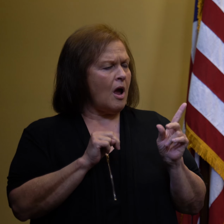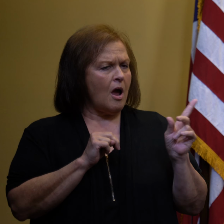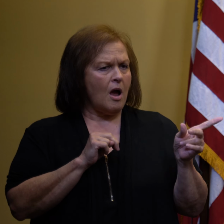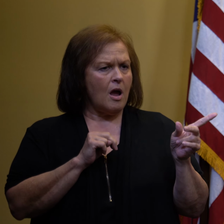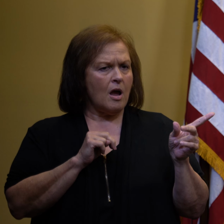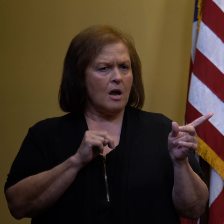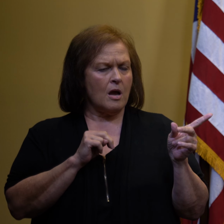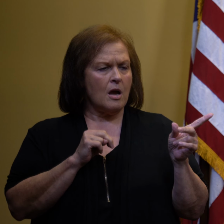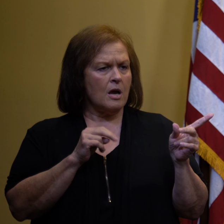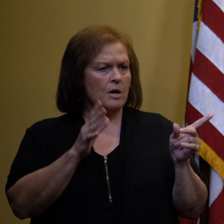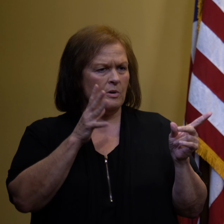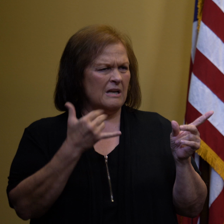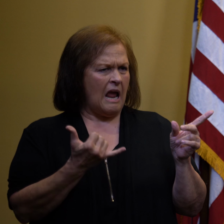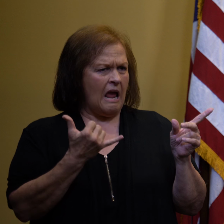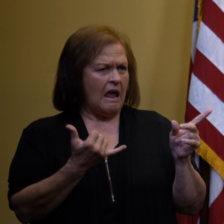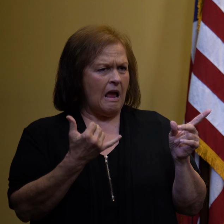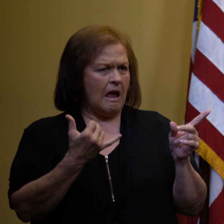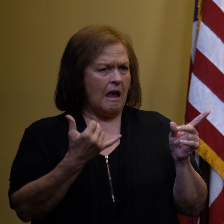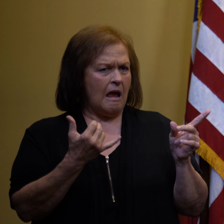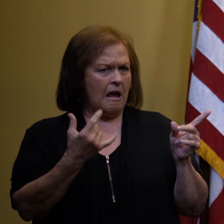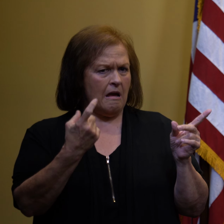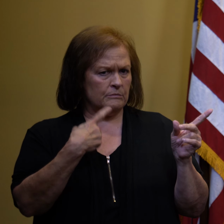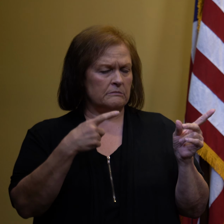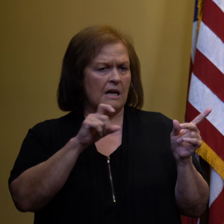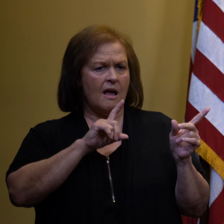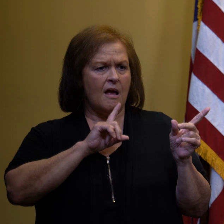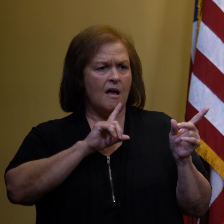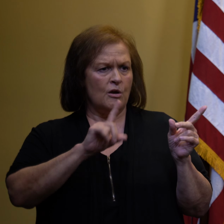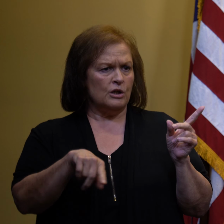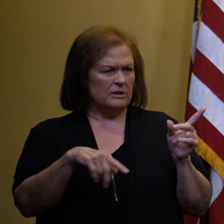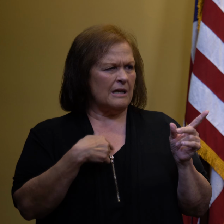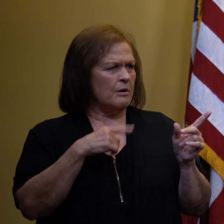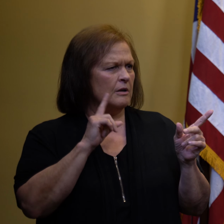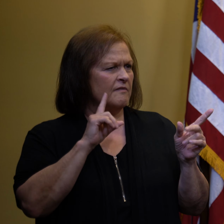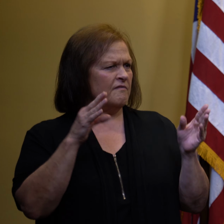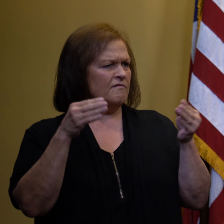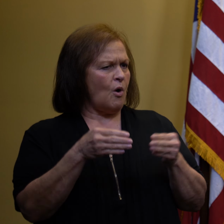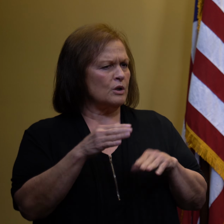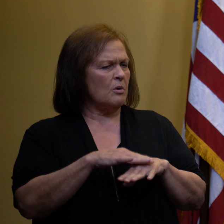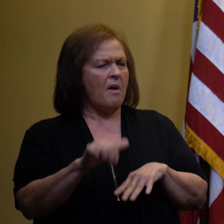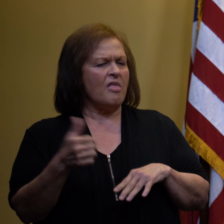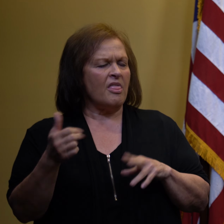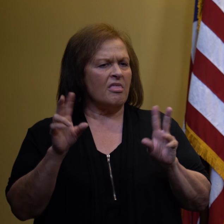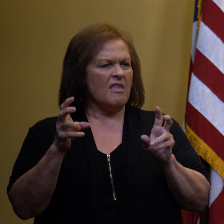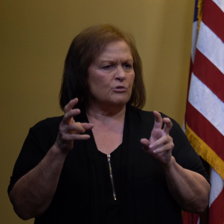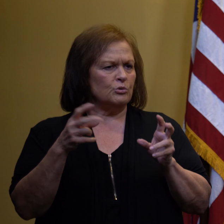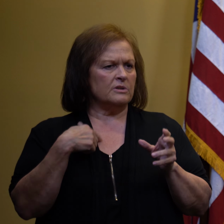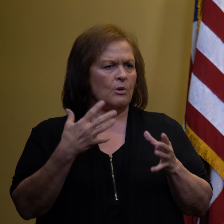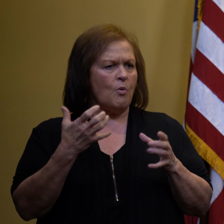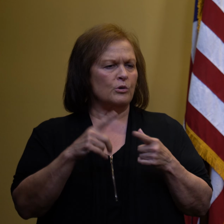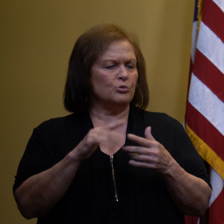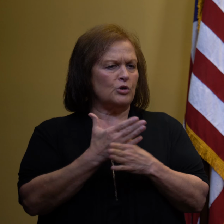you go to Q&A, and then that will get me, I would say, more focused on some other things that I wanted